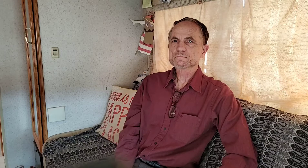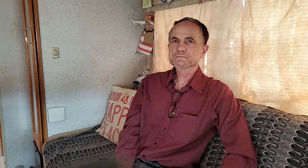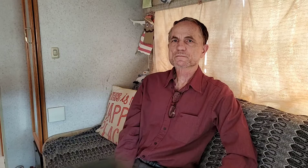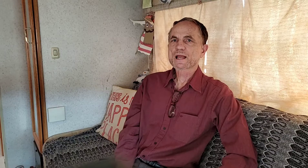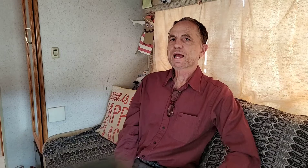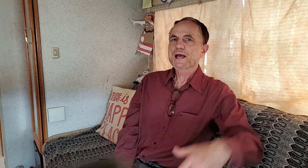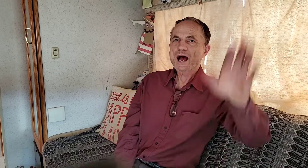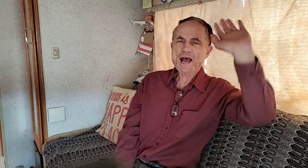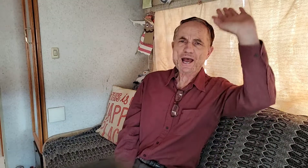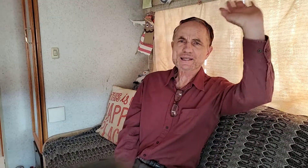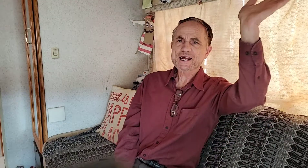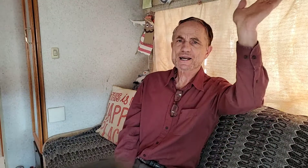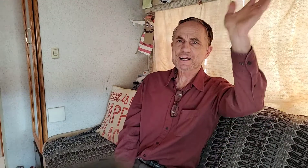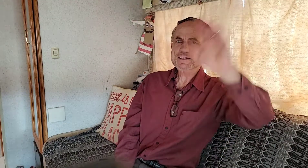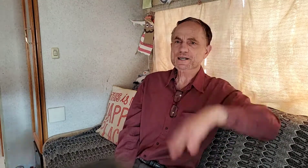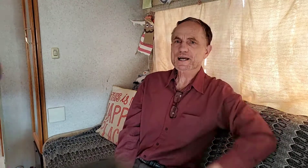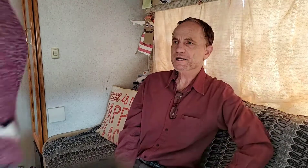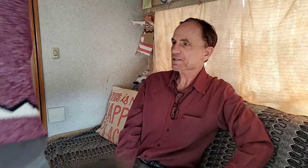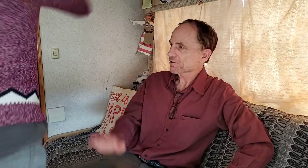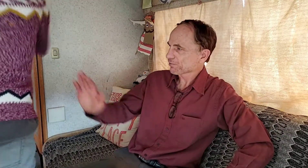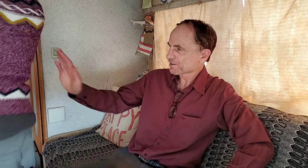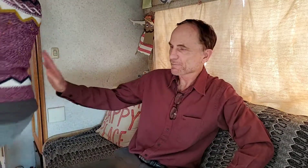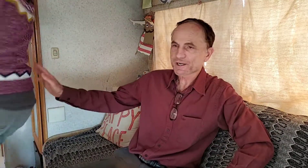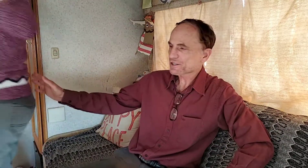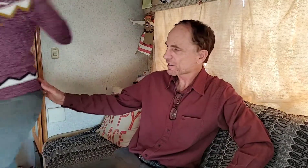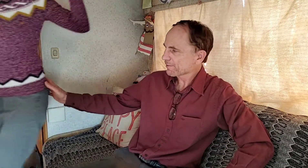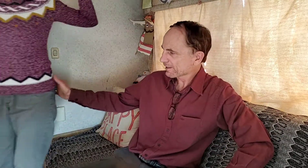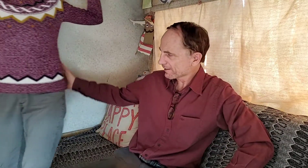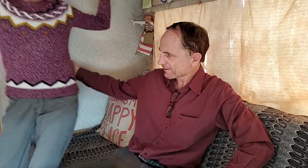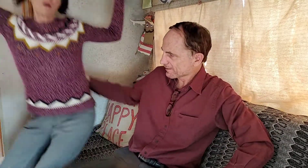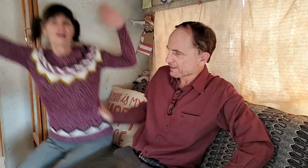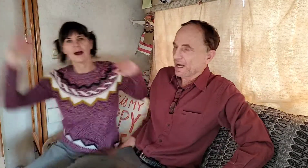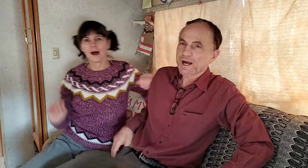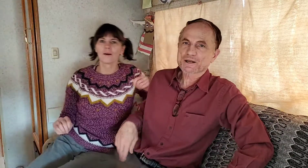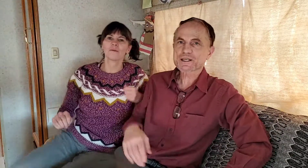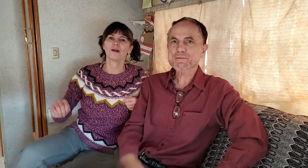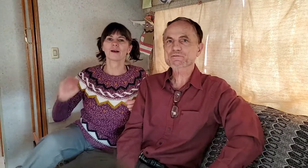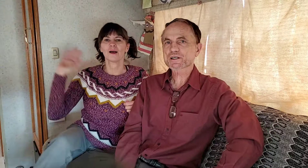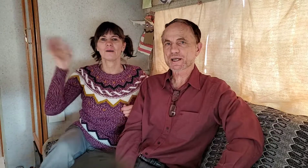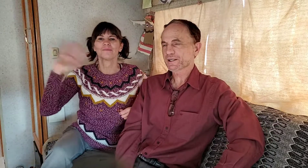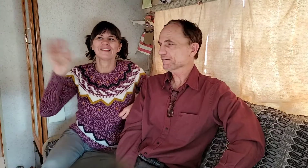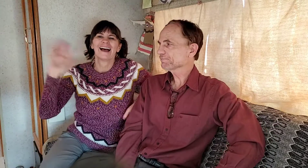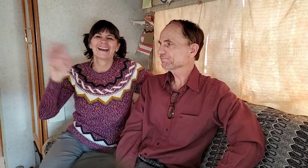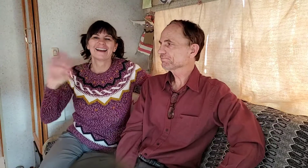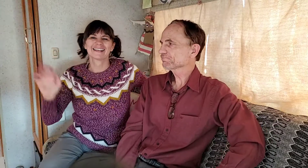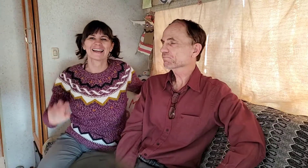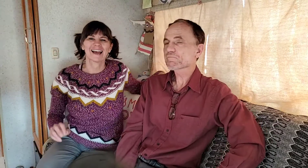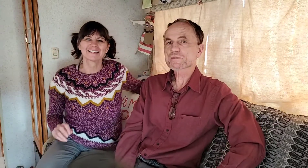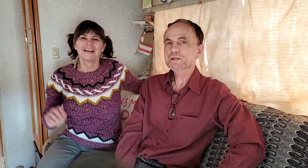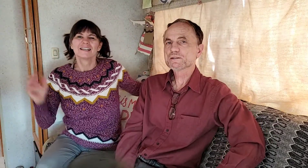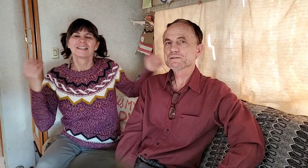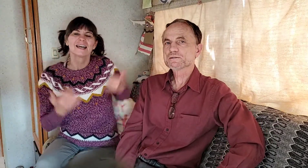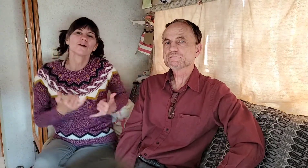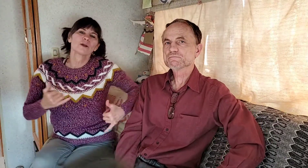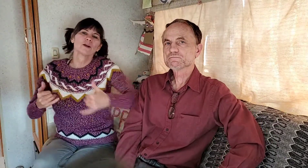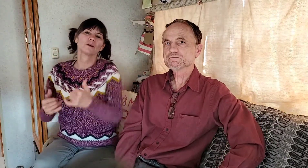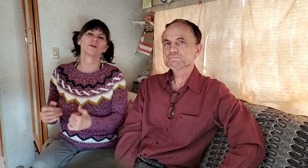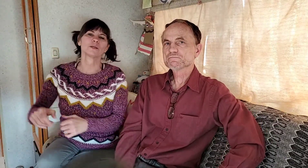We're live. Hi there, guys. Oh, someone else is coming in here. Welcome. Come in for a landing. Hi, guys. Today we are going to be